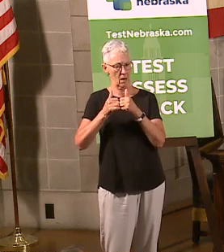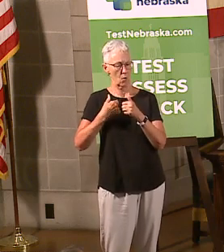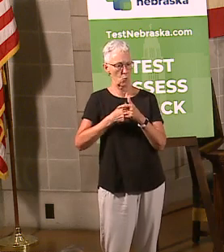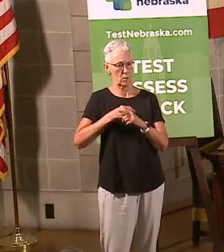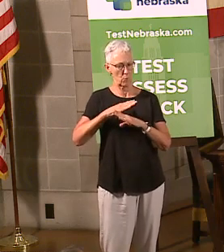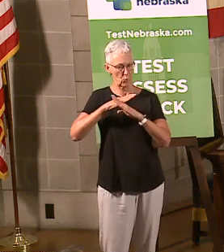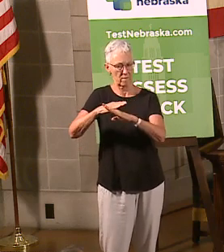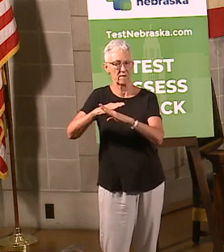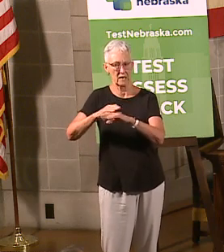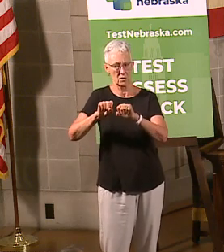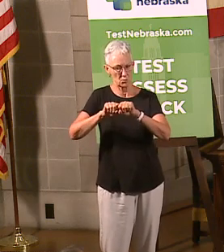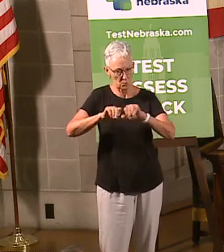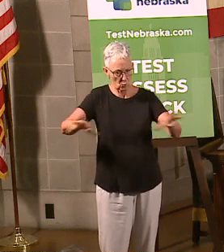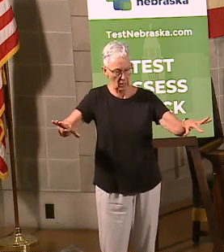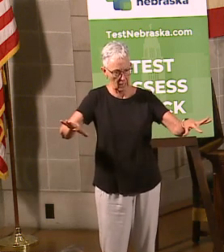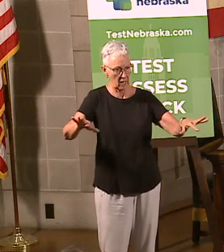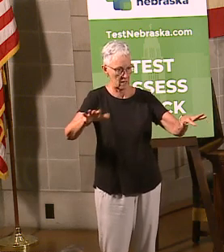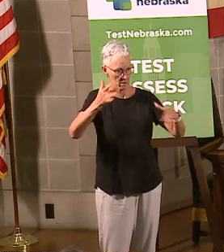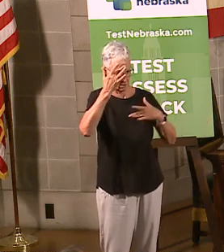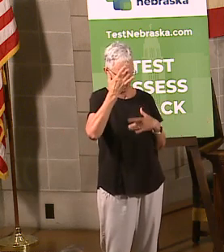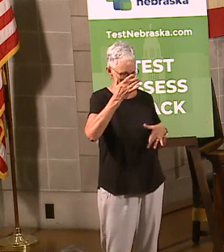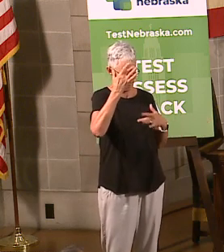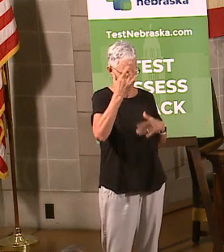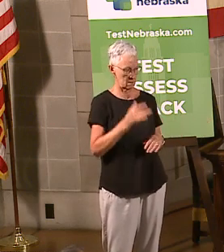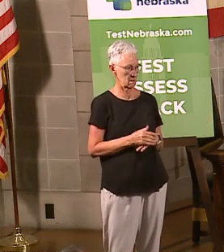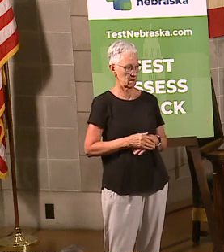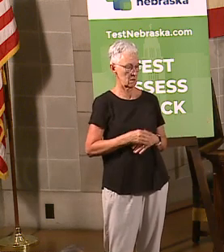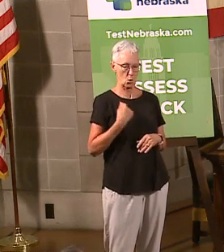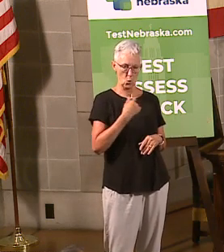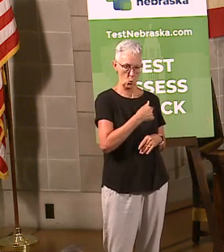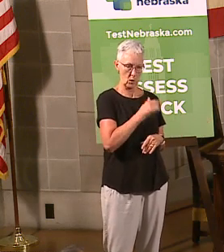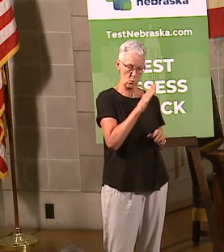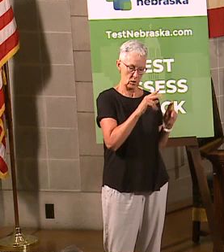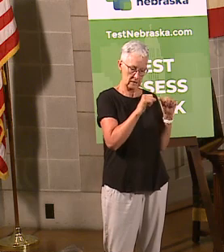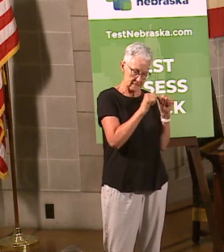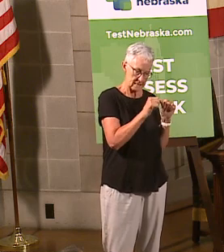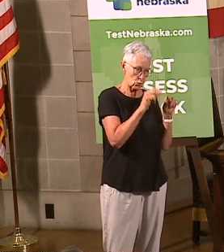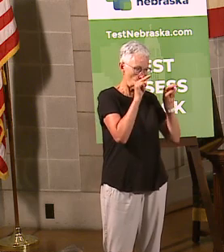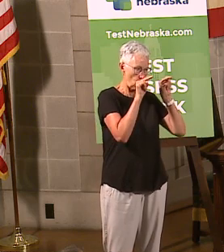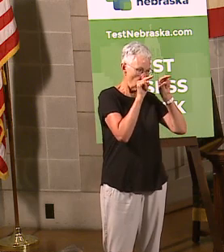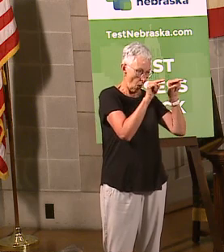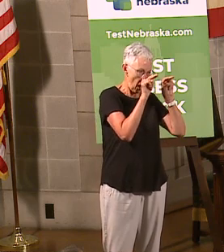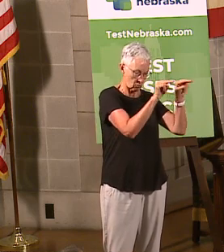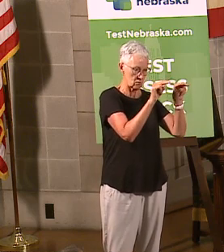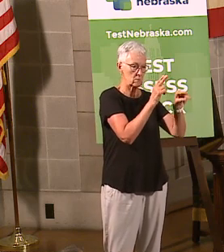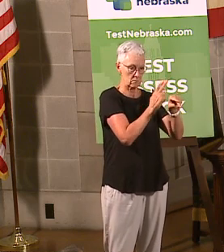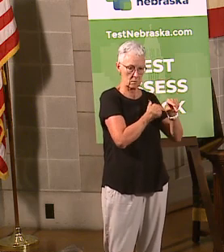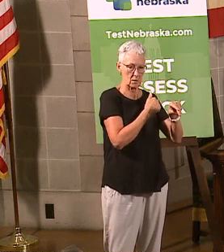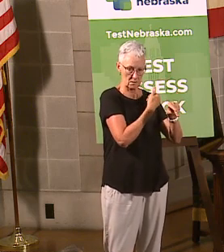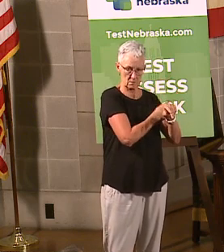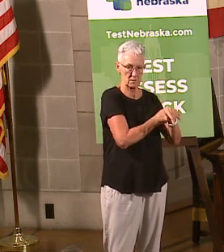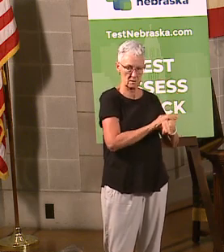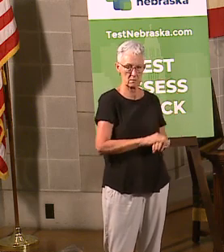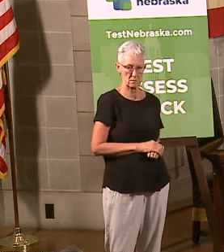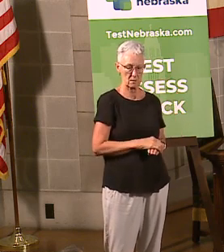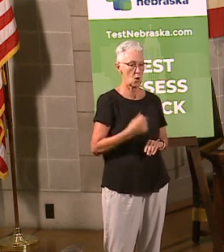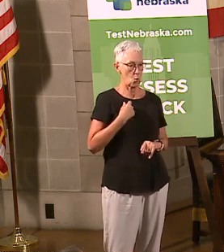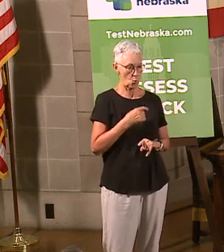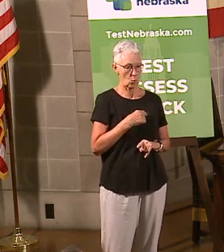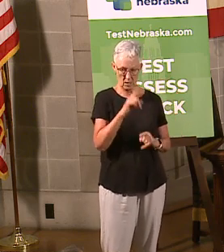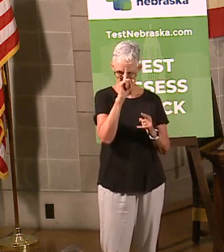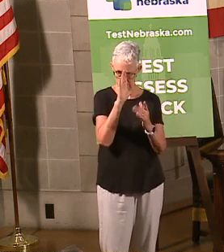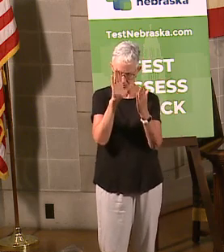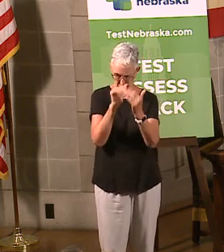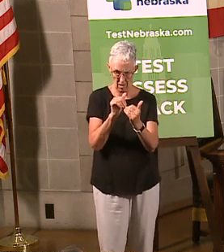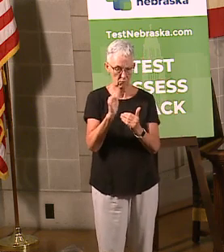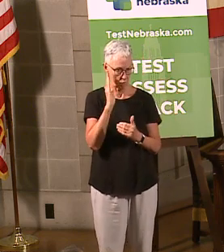will continue to monitor our hospitalization capacity. We can expect that there's going to be more cases, folks. We're going to continue to test. We're going to continue to test